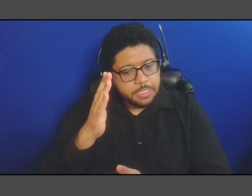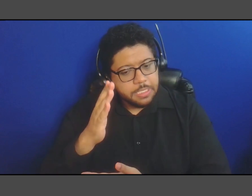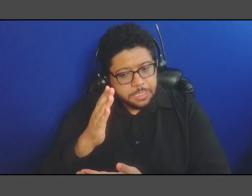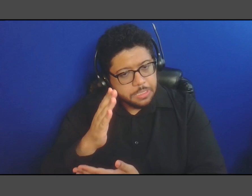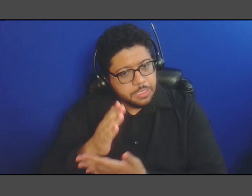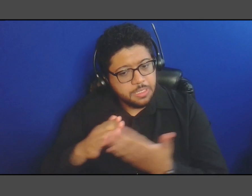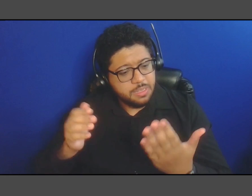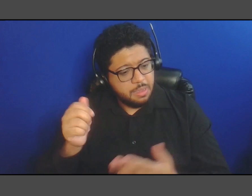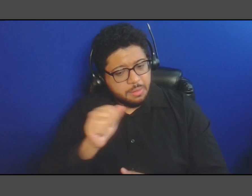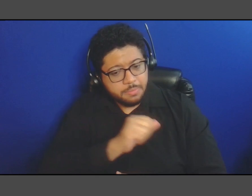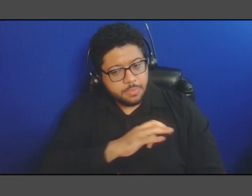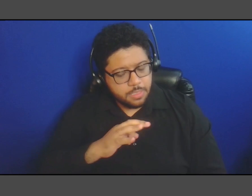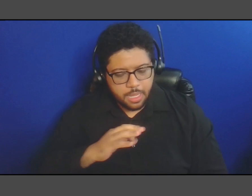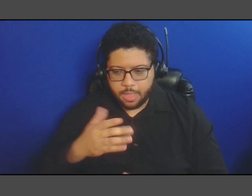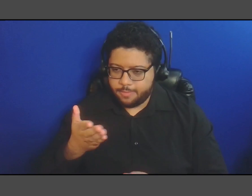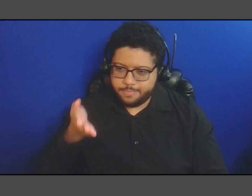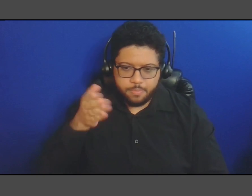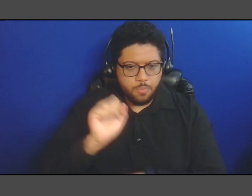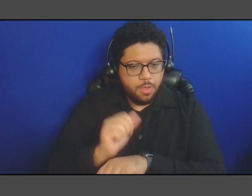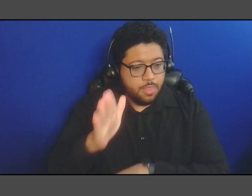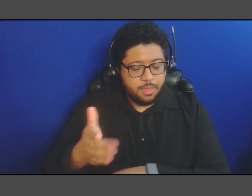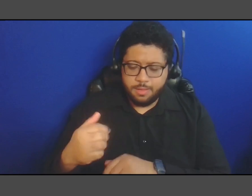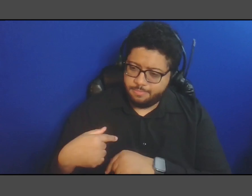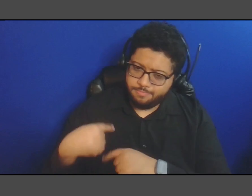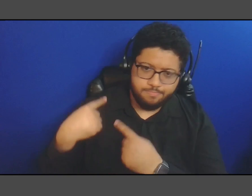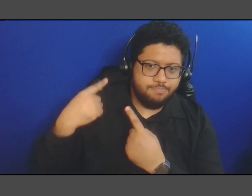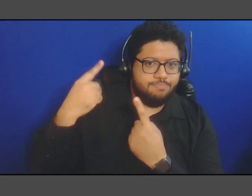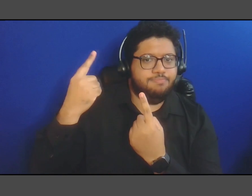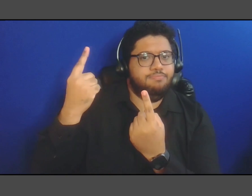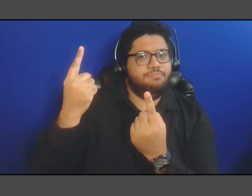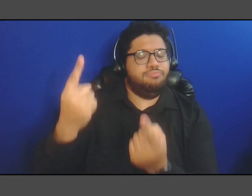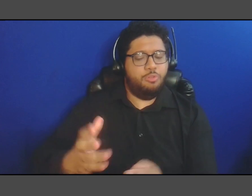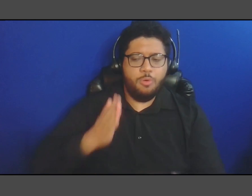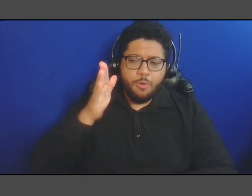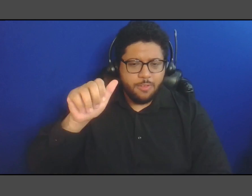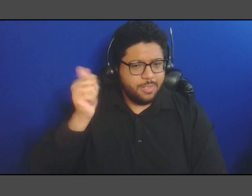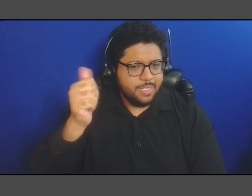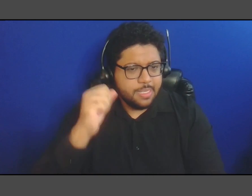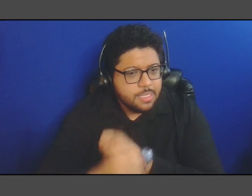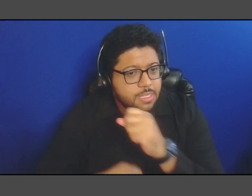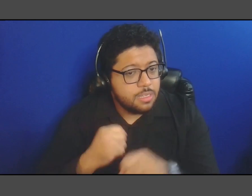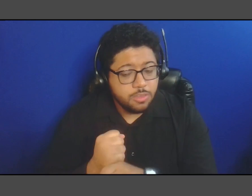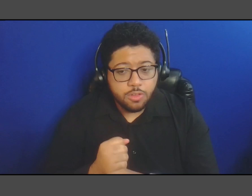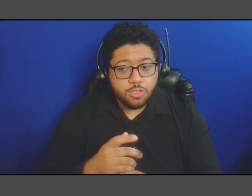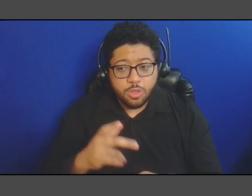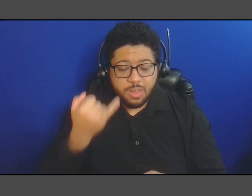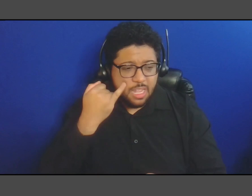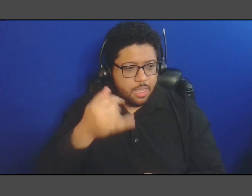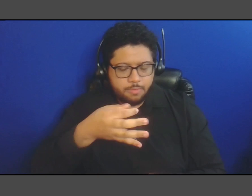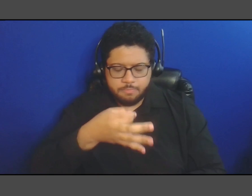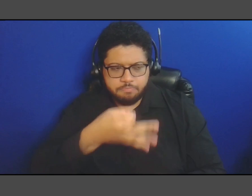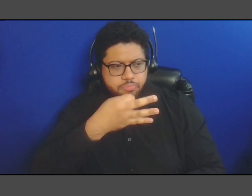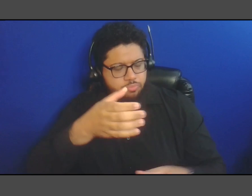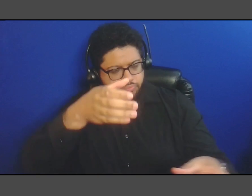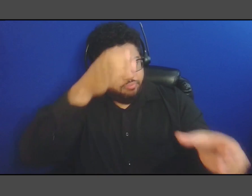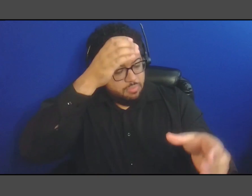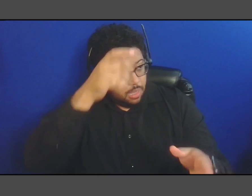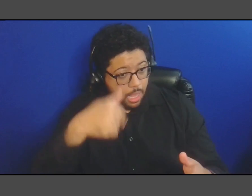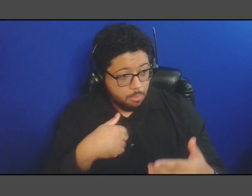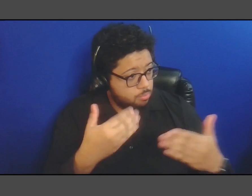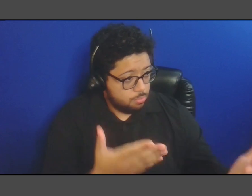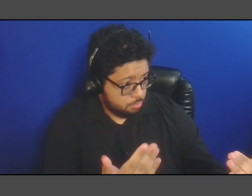I love taking advice and ideas from folks who are on the ground. We have, you